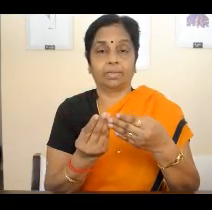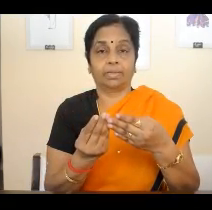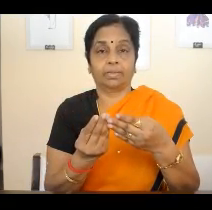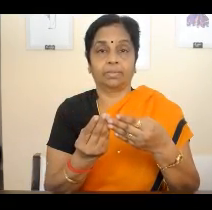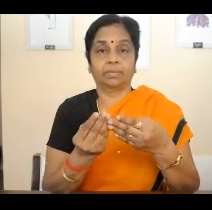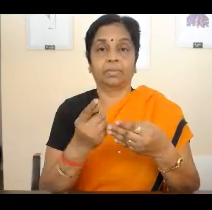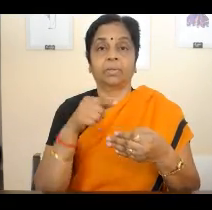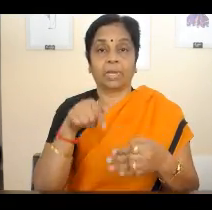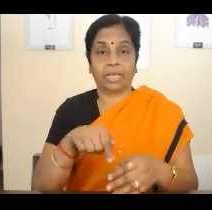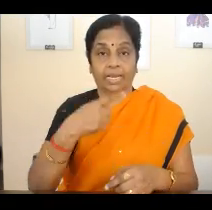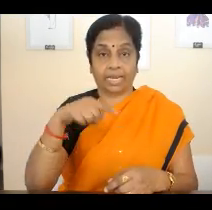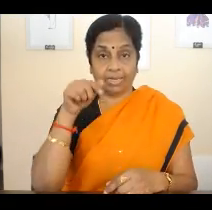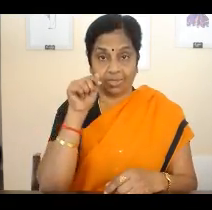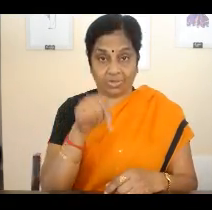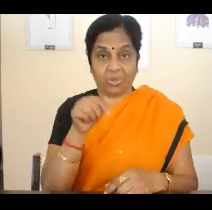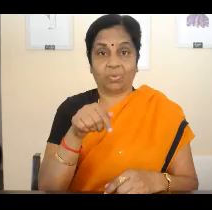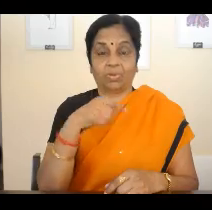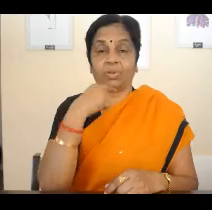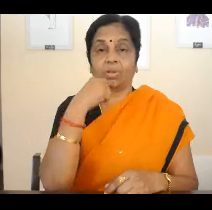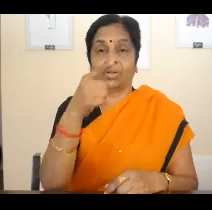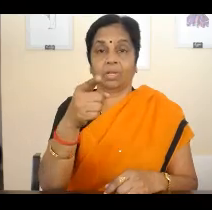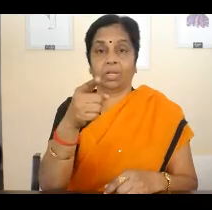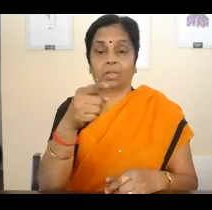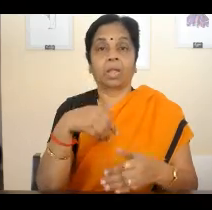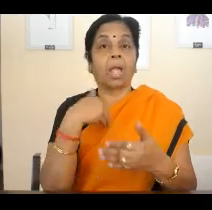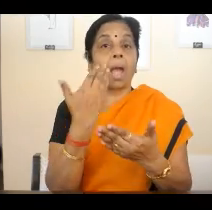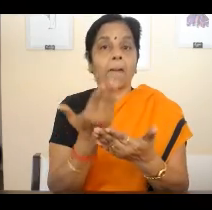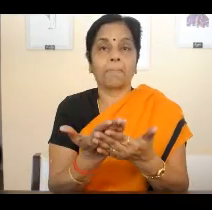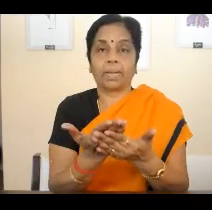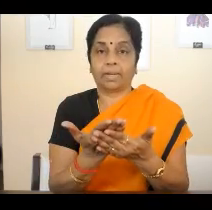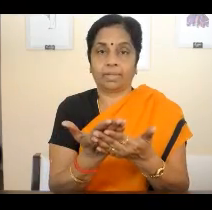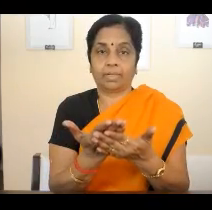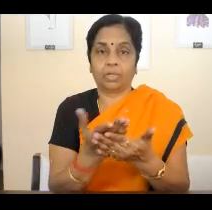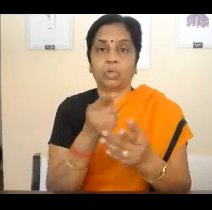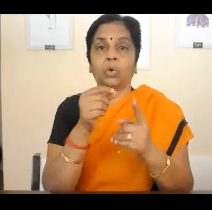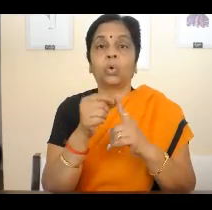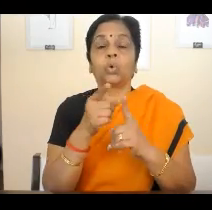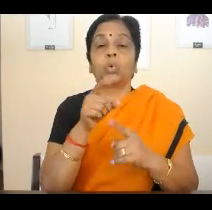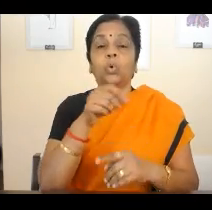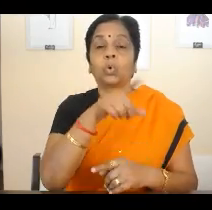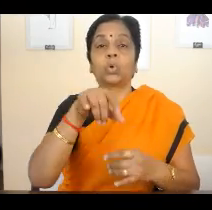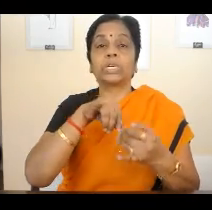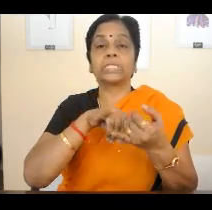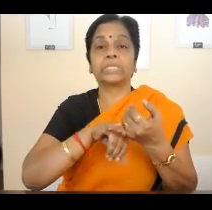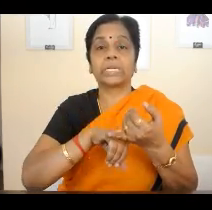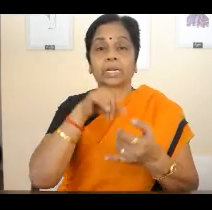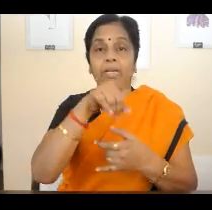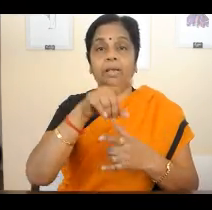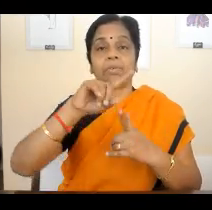right now does not apply to the state of Jammu and Kashmir.